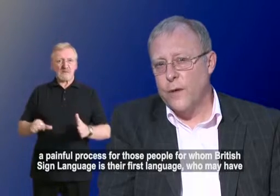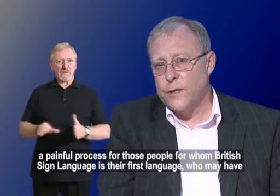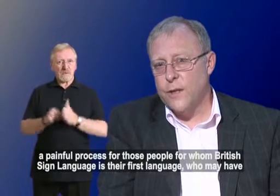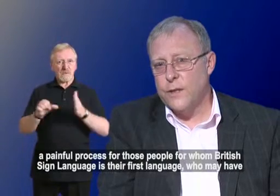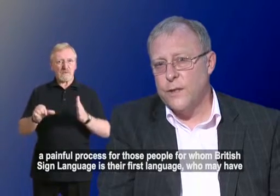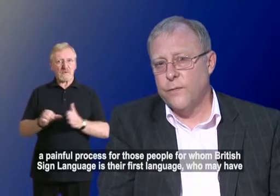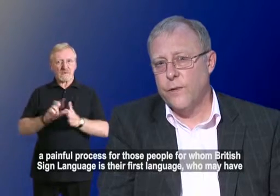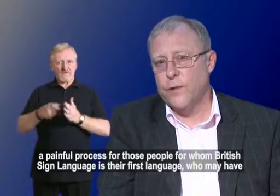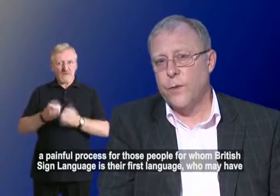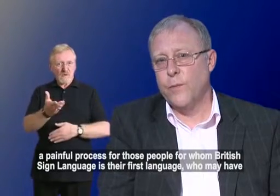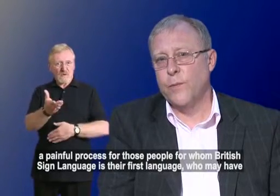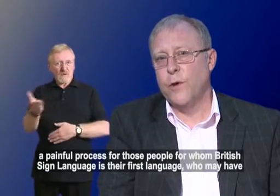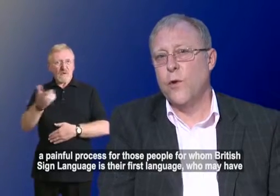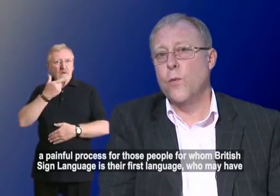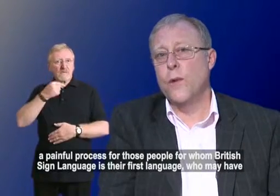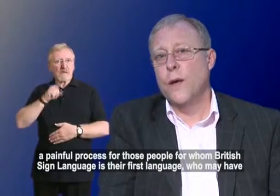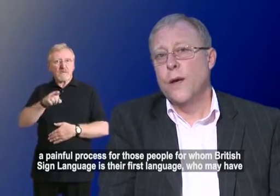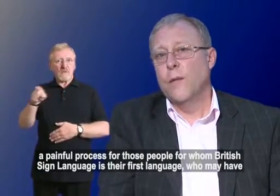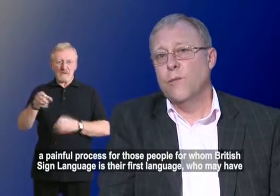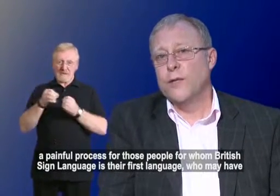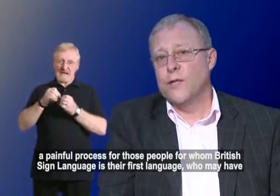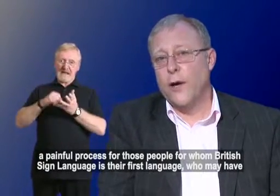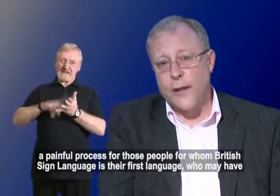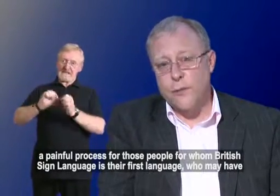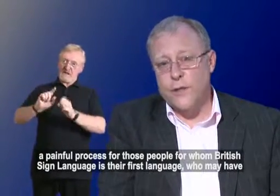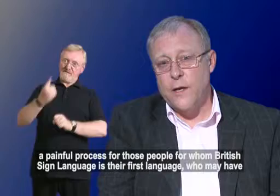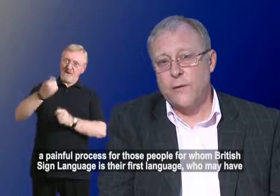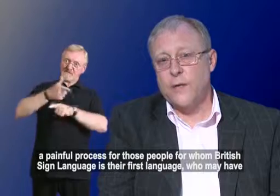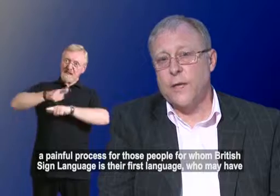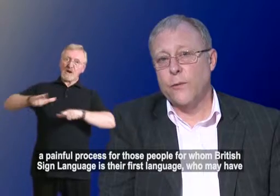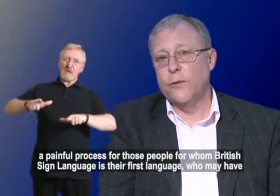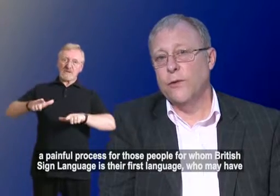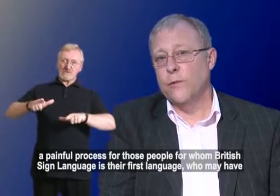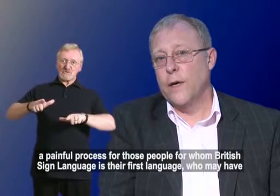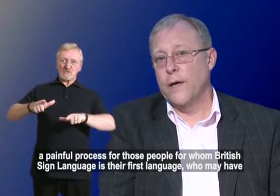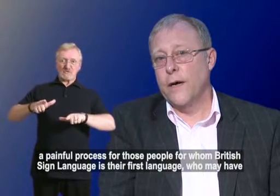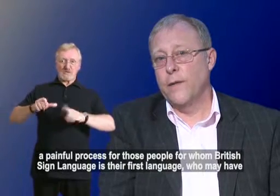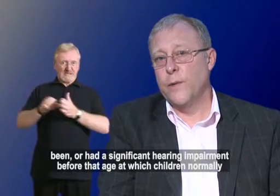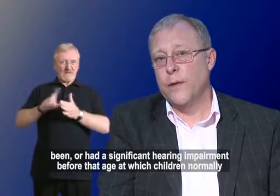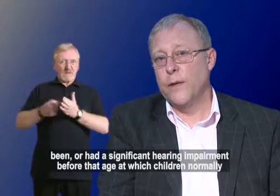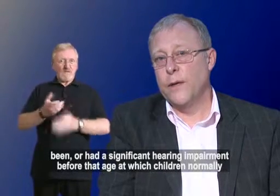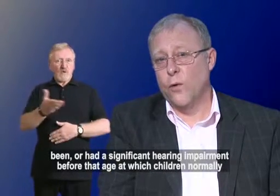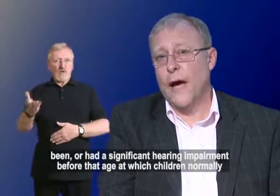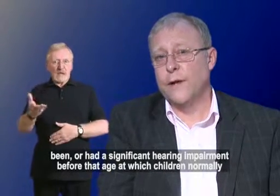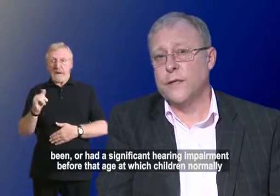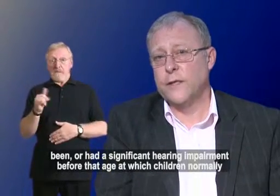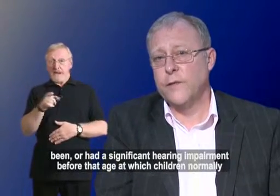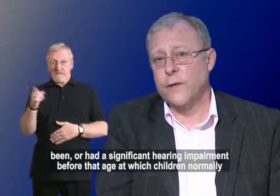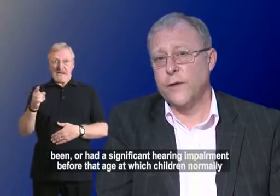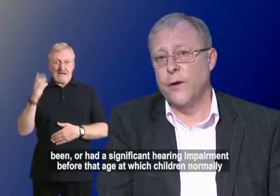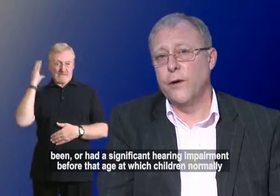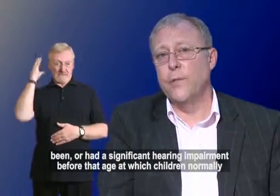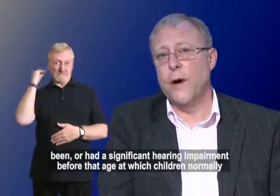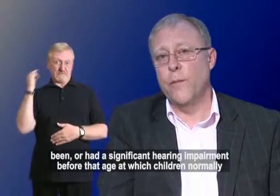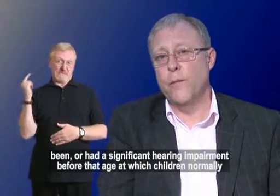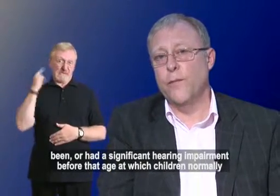painful process for those people for whom British Sign Language is their first language, who may have been or had a